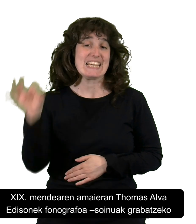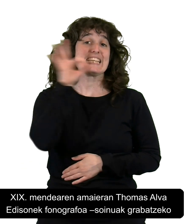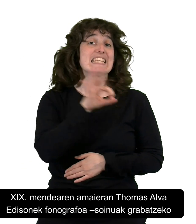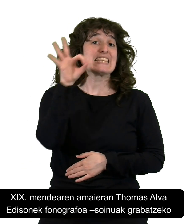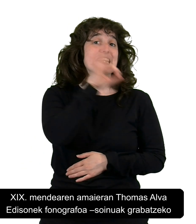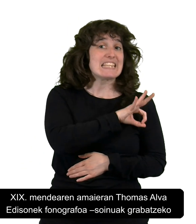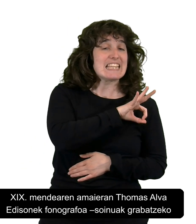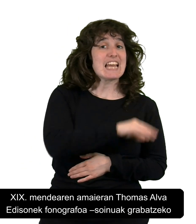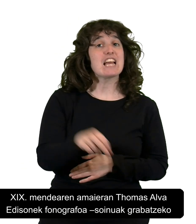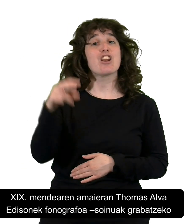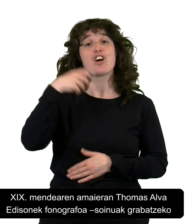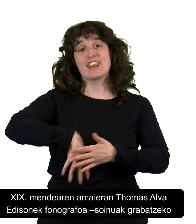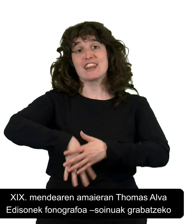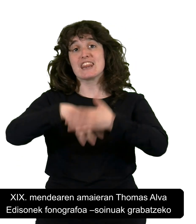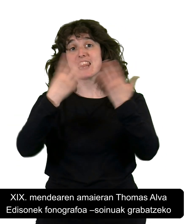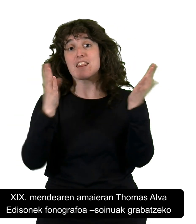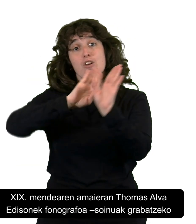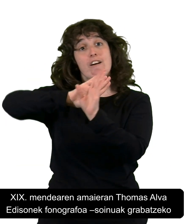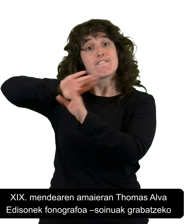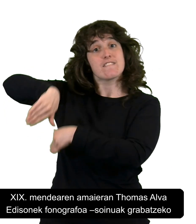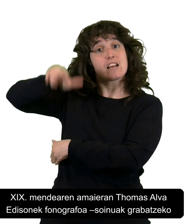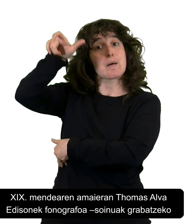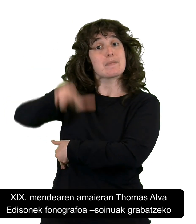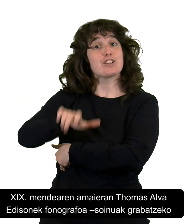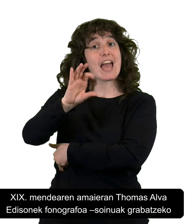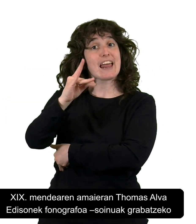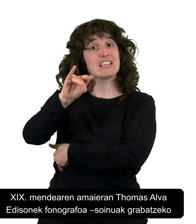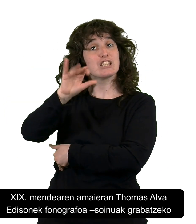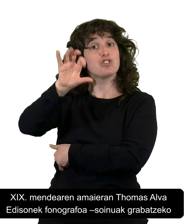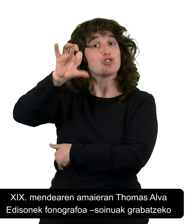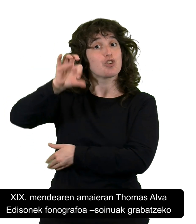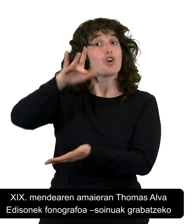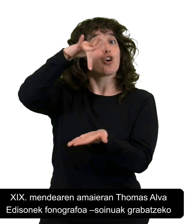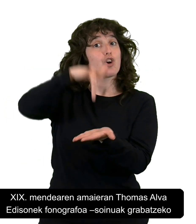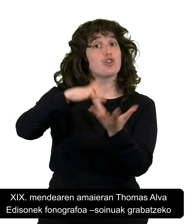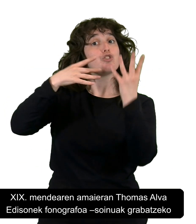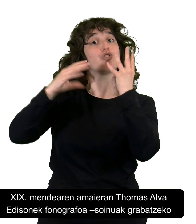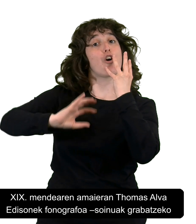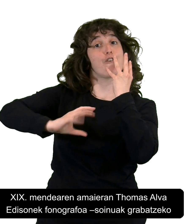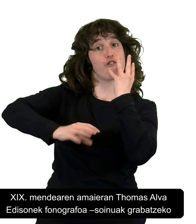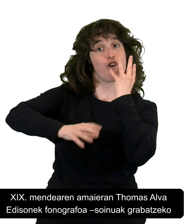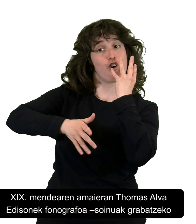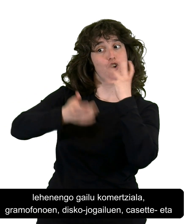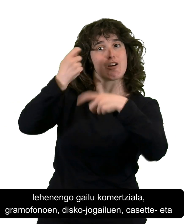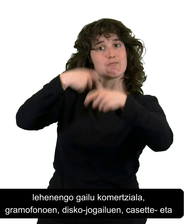19. Mendearen amaieran, Thomas Alva Edisonek fonografoa soinuak grabatzeko ahalmena